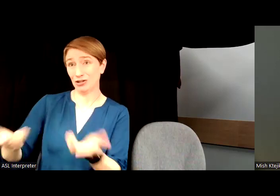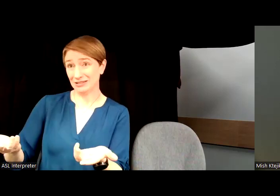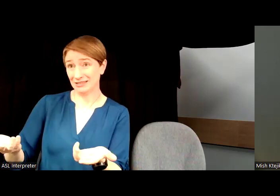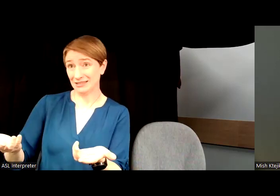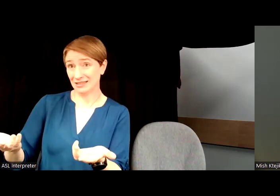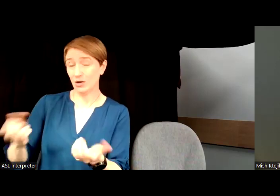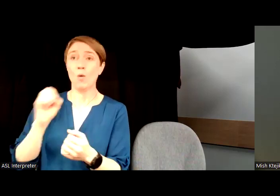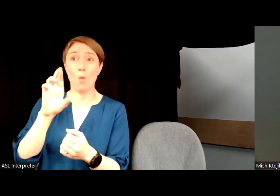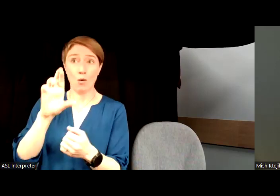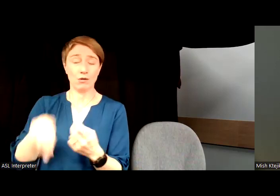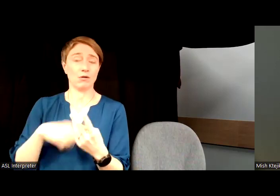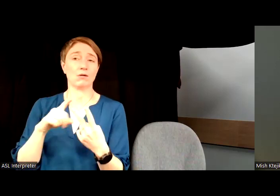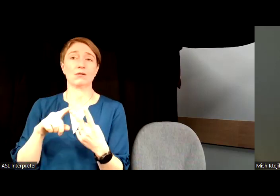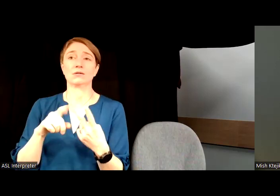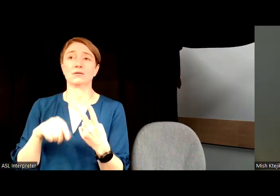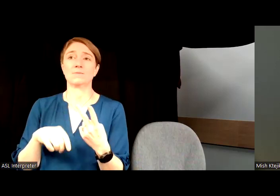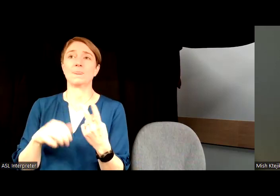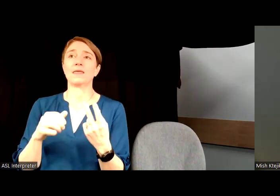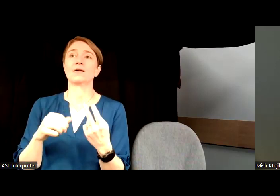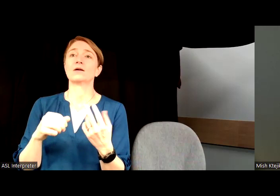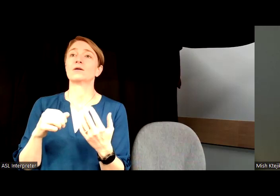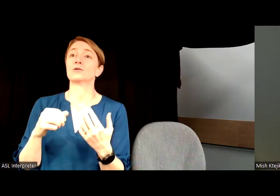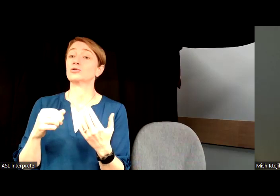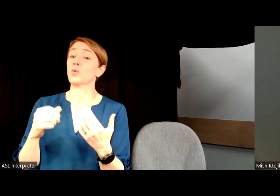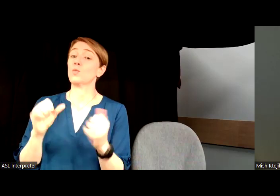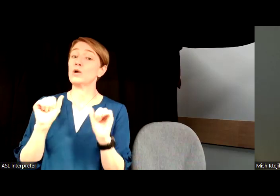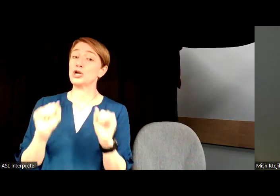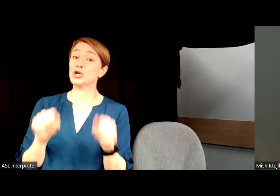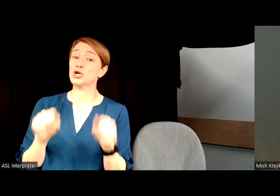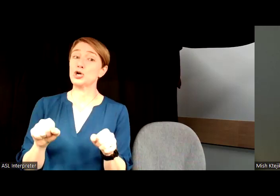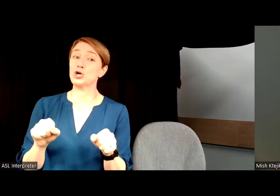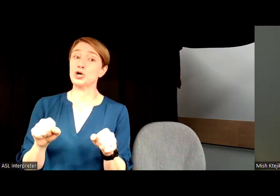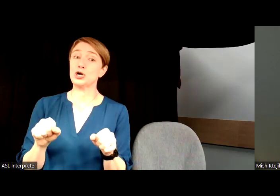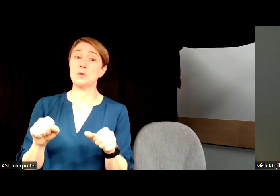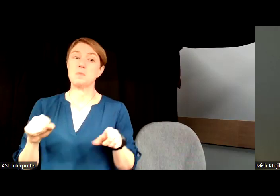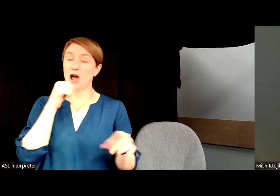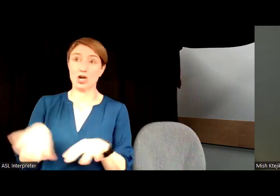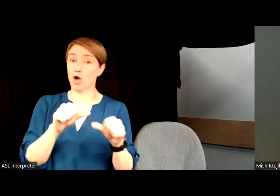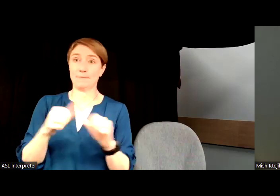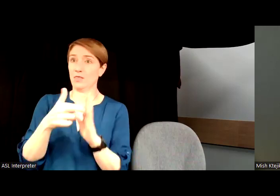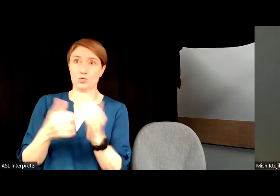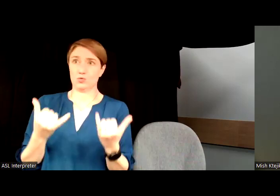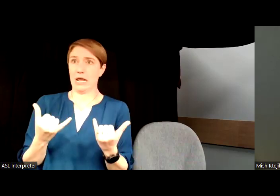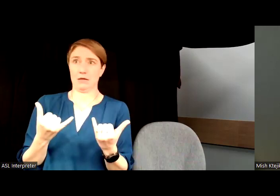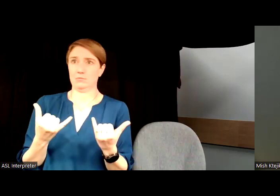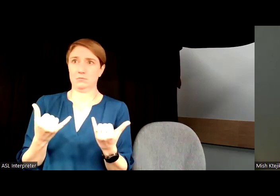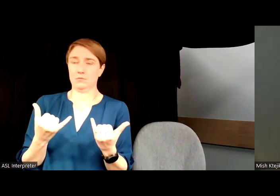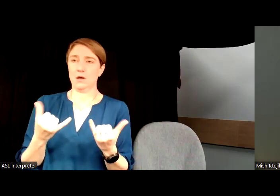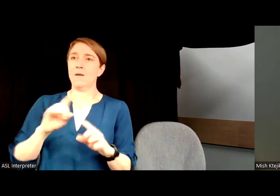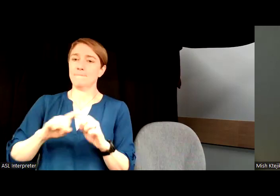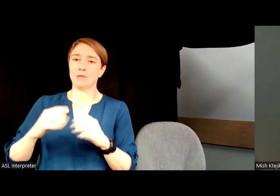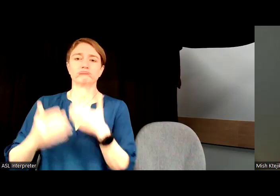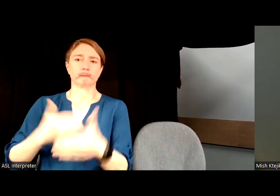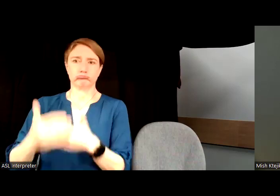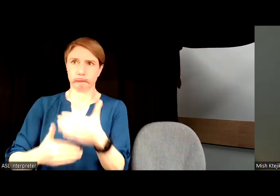expire. Or with the option of running that course, not adopting those rules today, running that course, but then